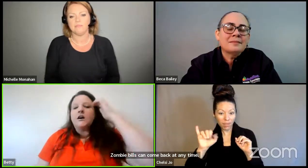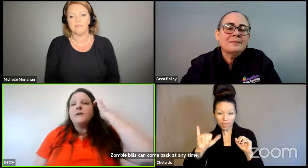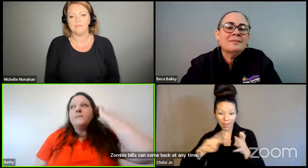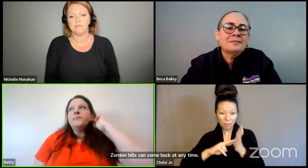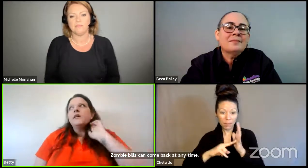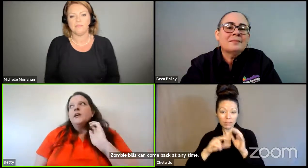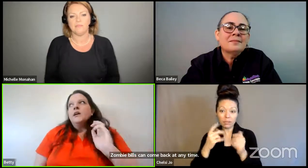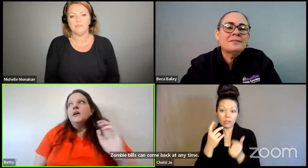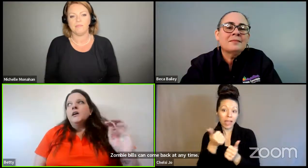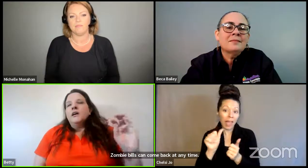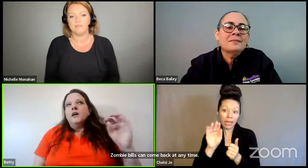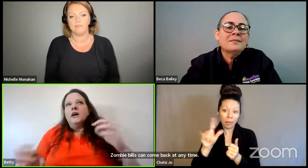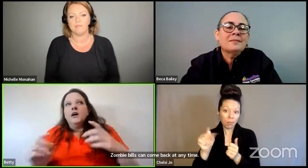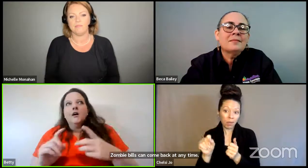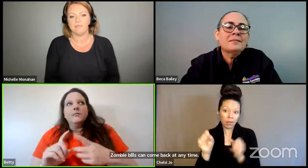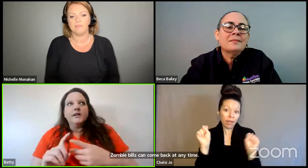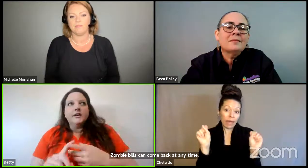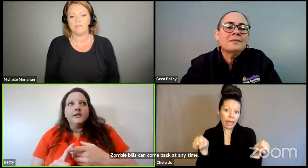we saw